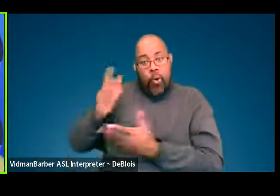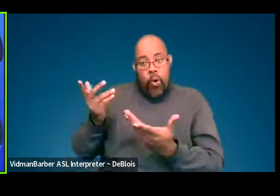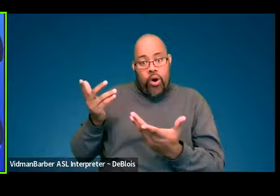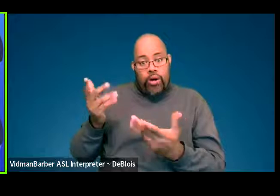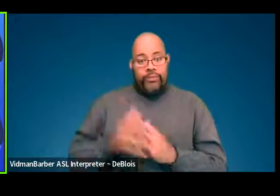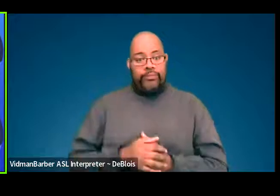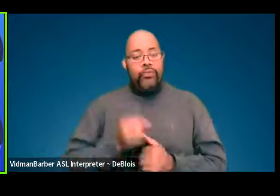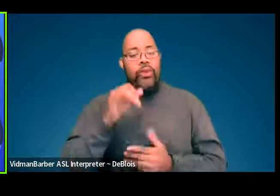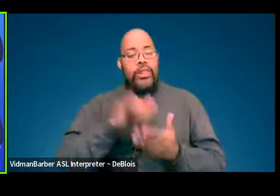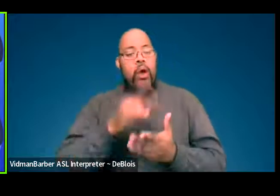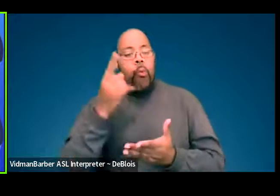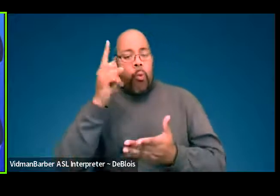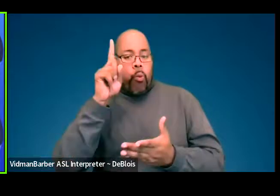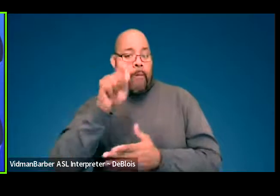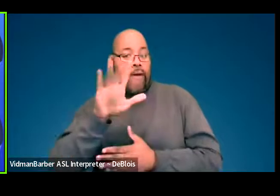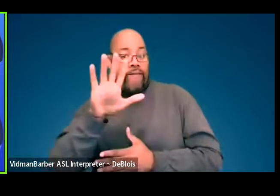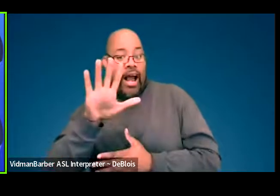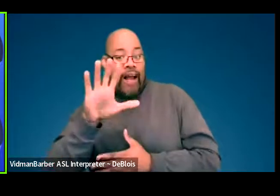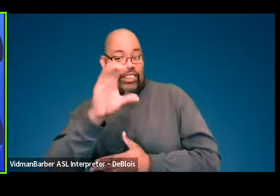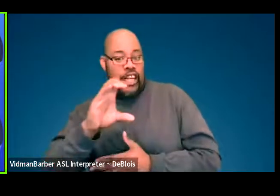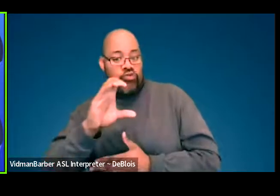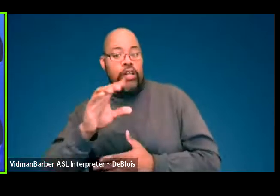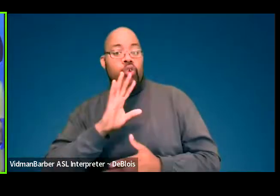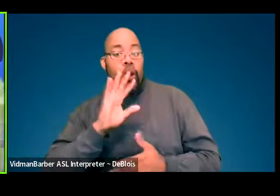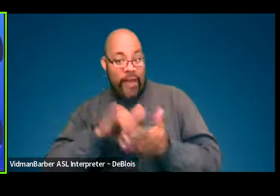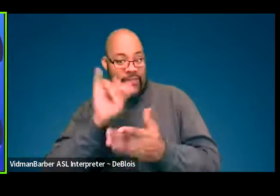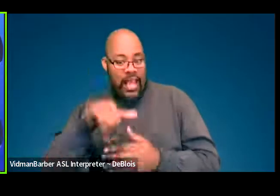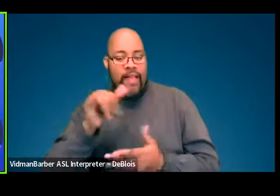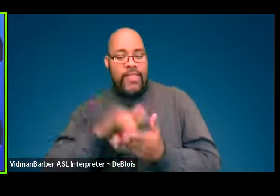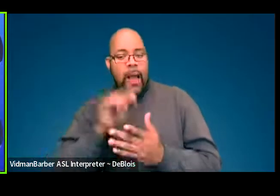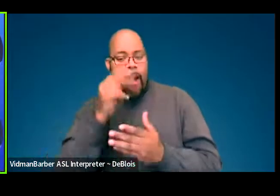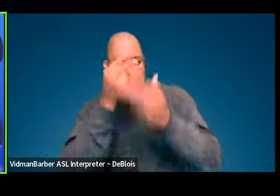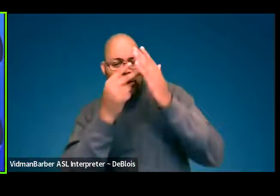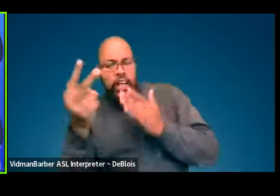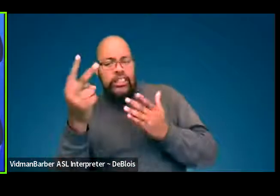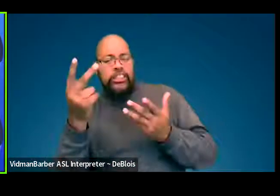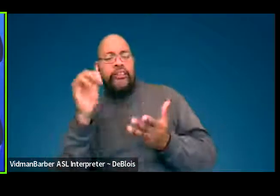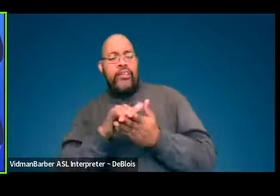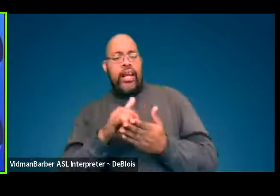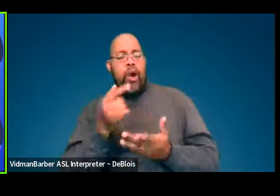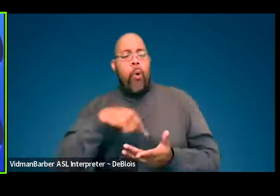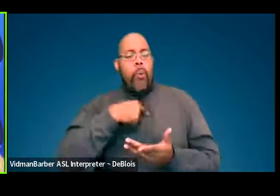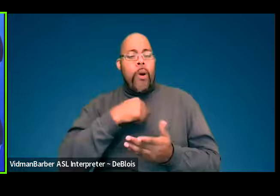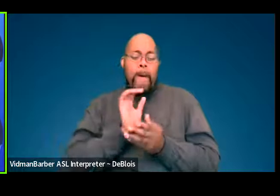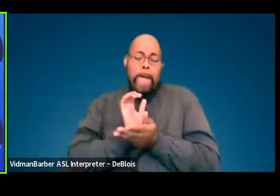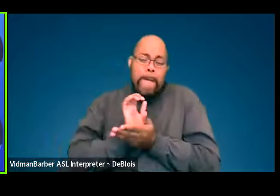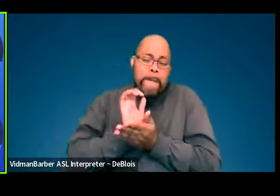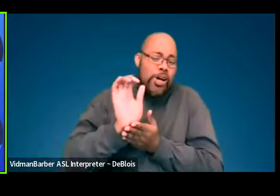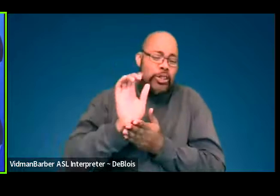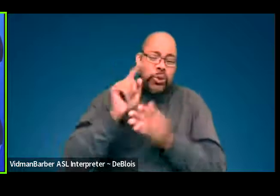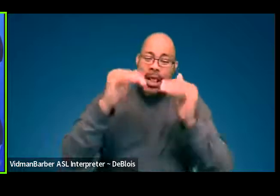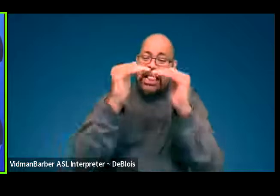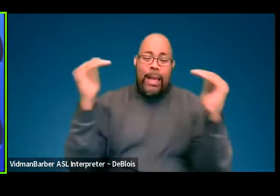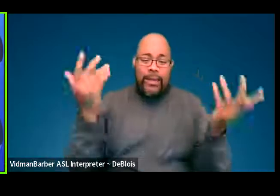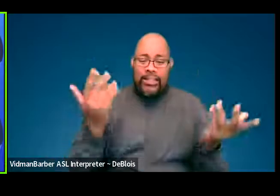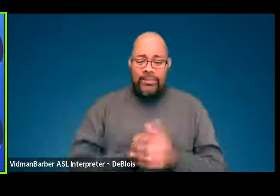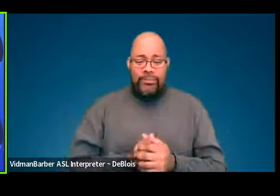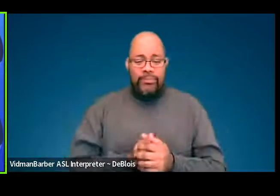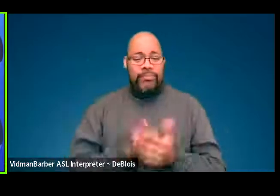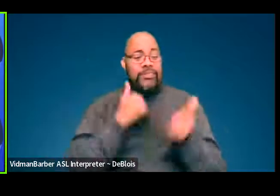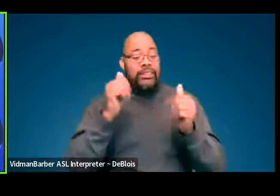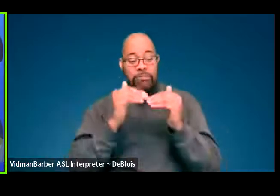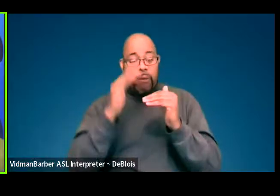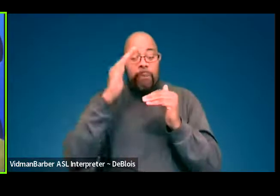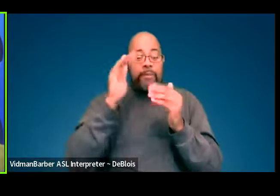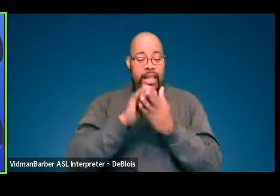done. So that's what that 1.5 really is talking about, this projection of, hey, we've pushed it to the limit. Anything